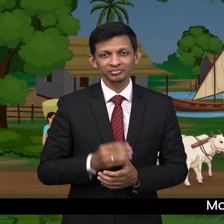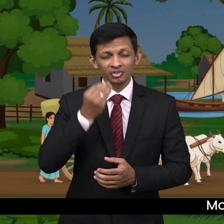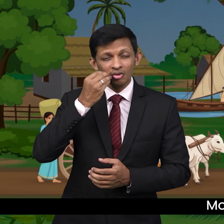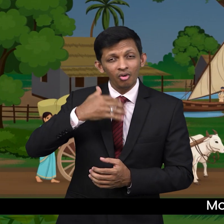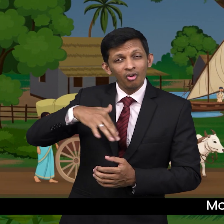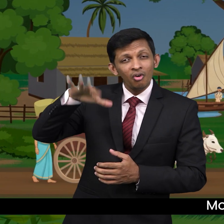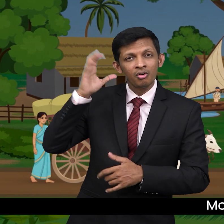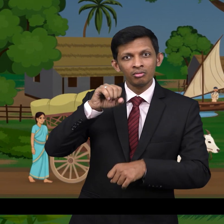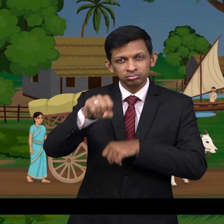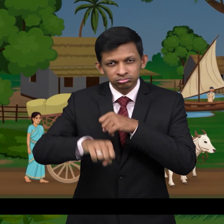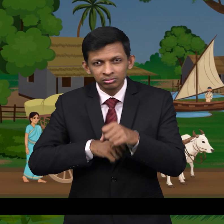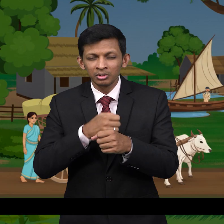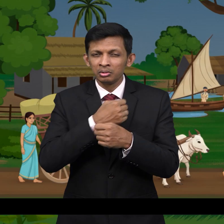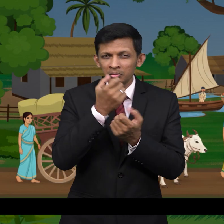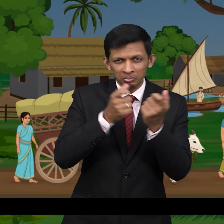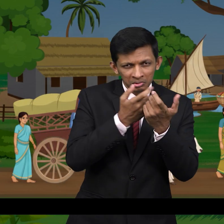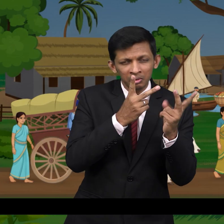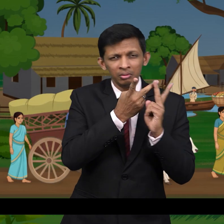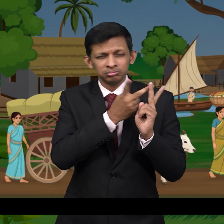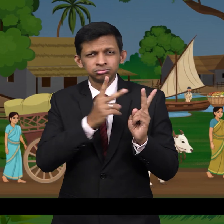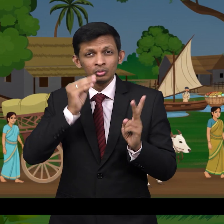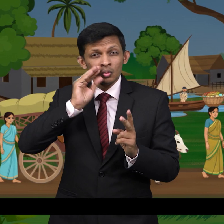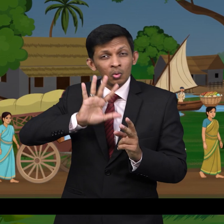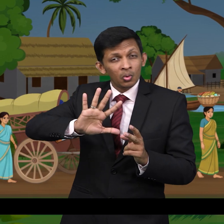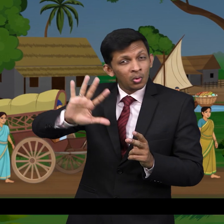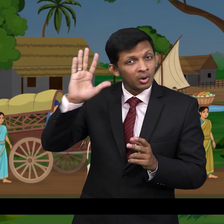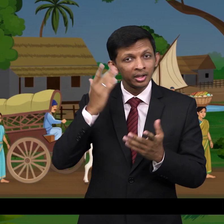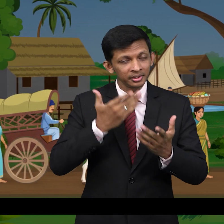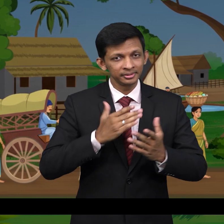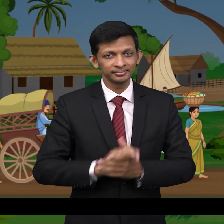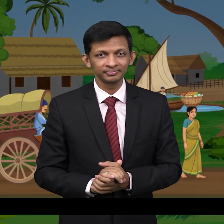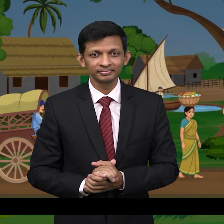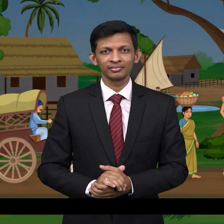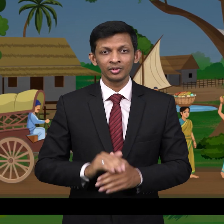Let's see modes of transport in olden days.